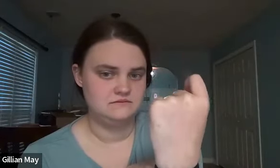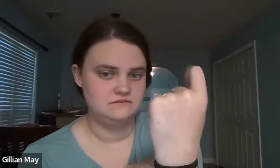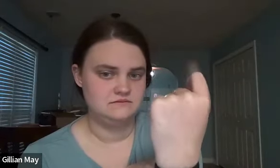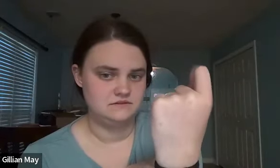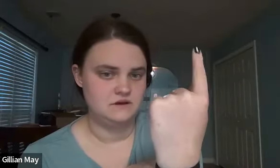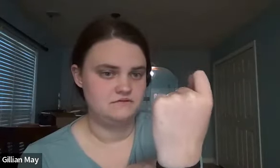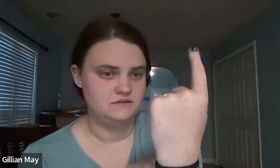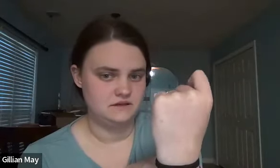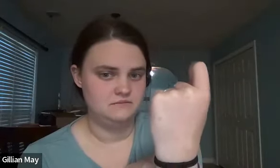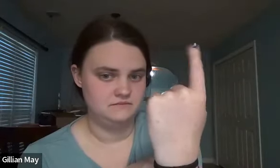So I have a flick up.